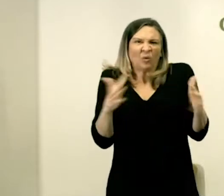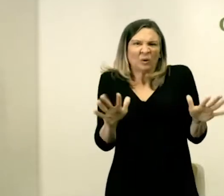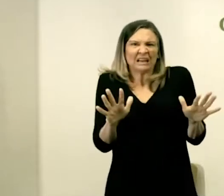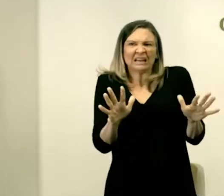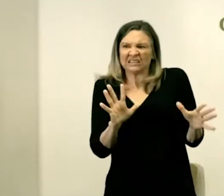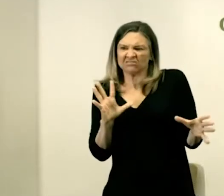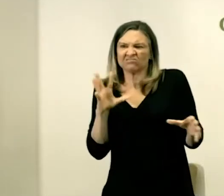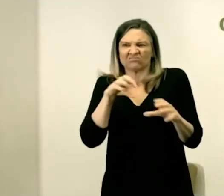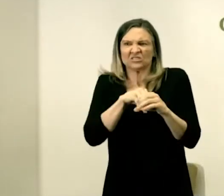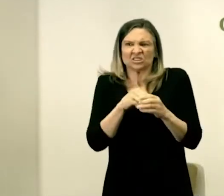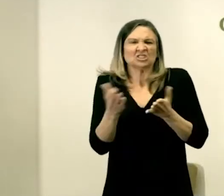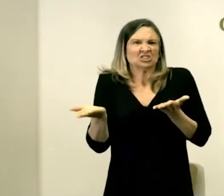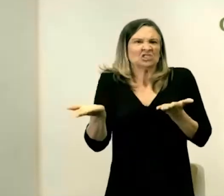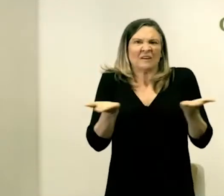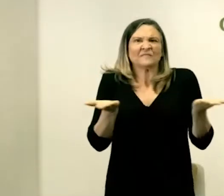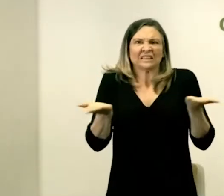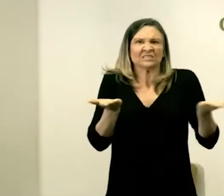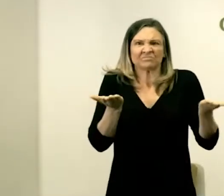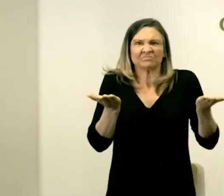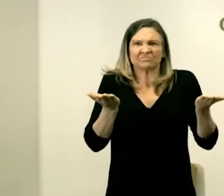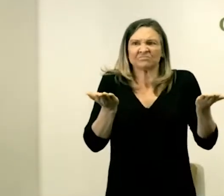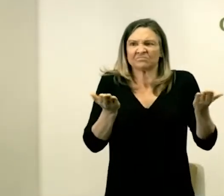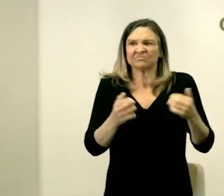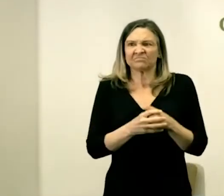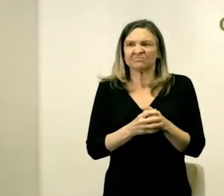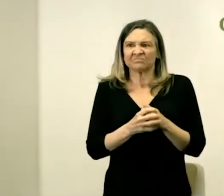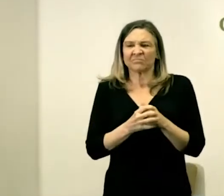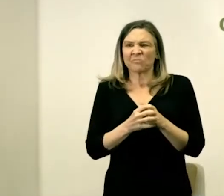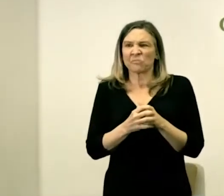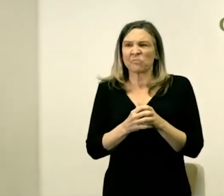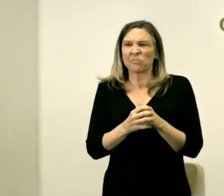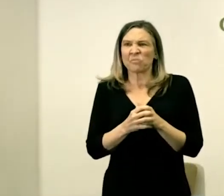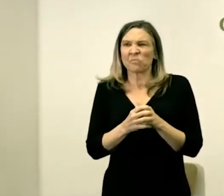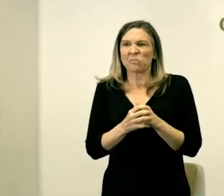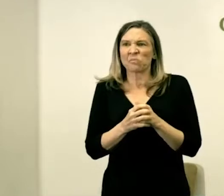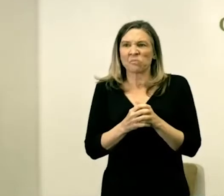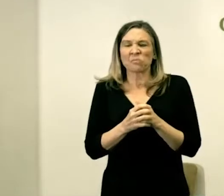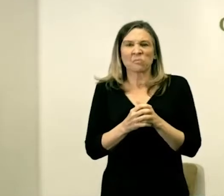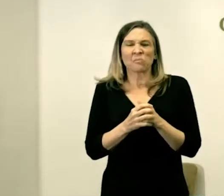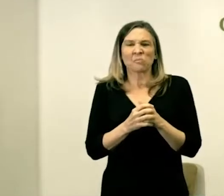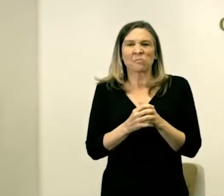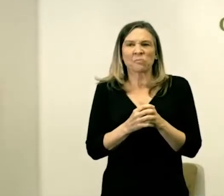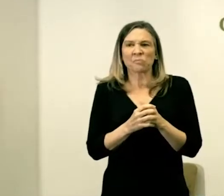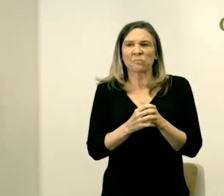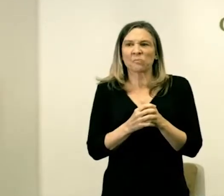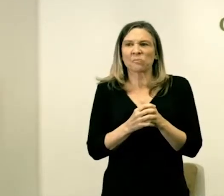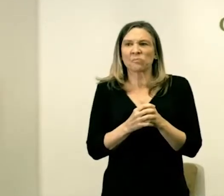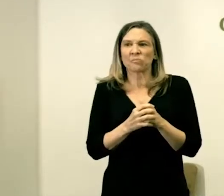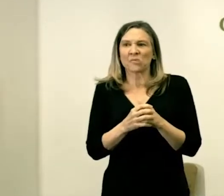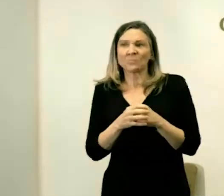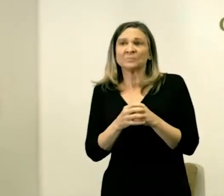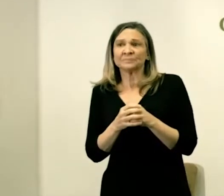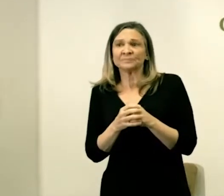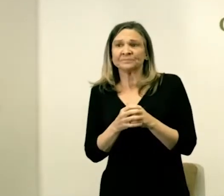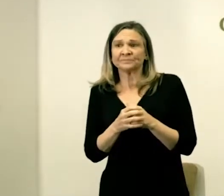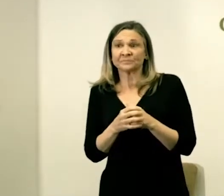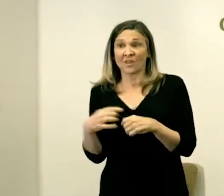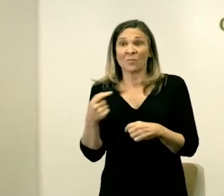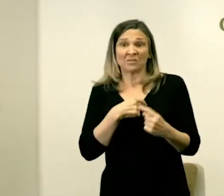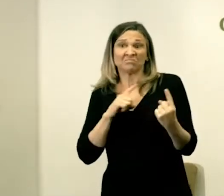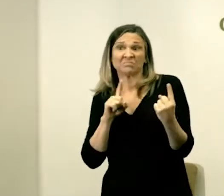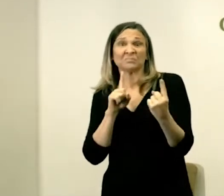services at our facilities. For decades, we have met our communities where they